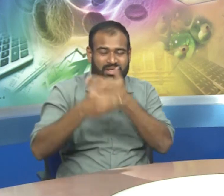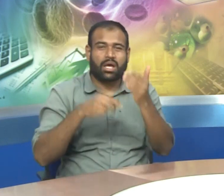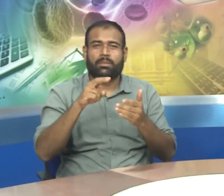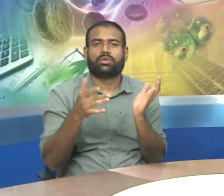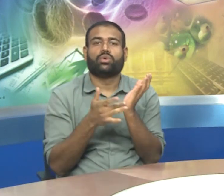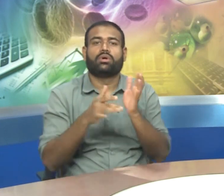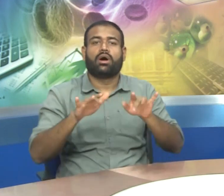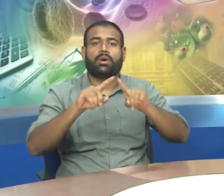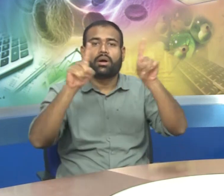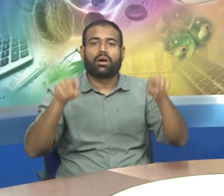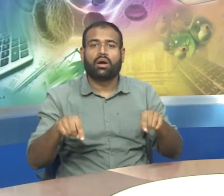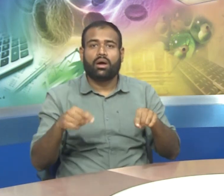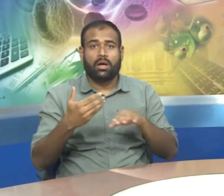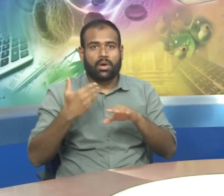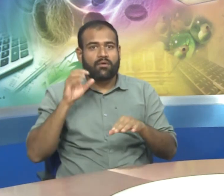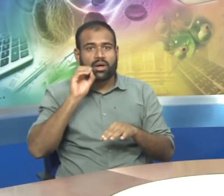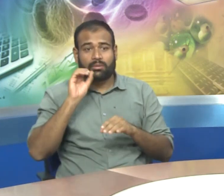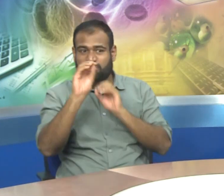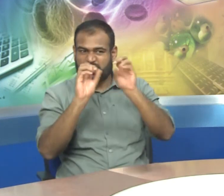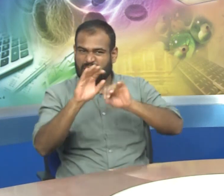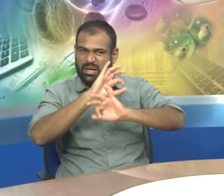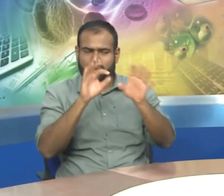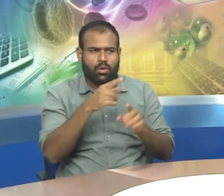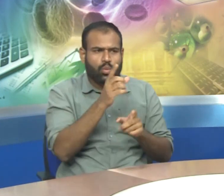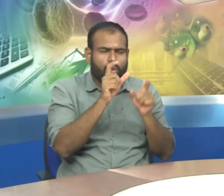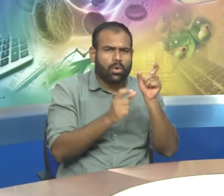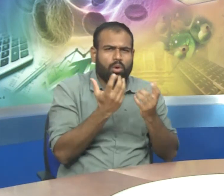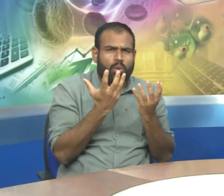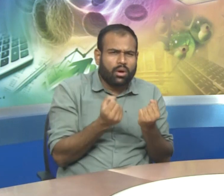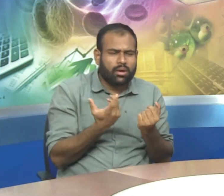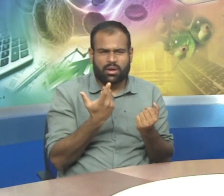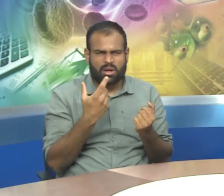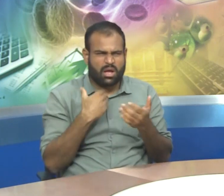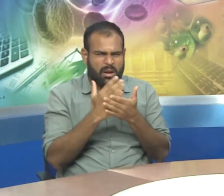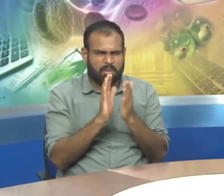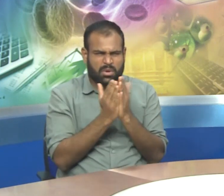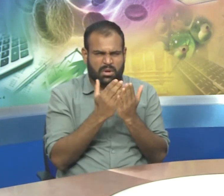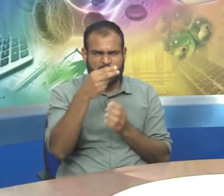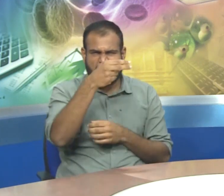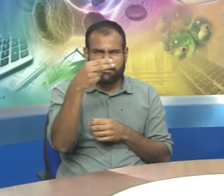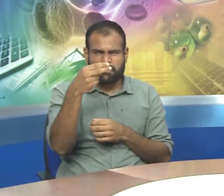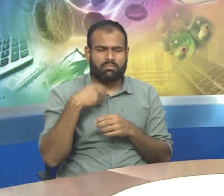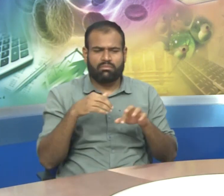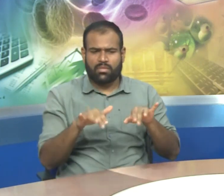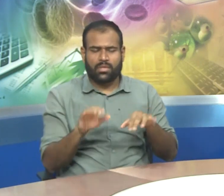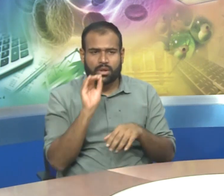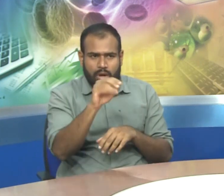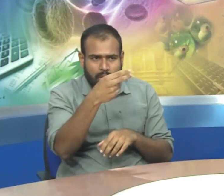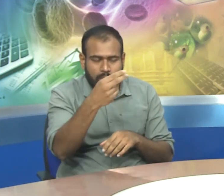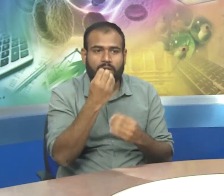Point 1 of reference services tells that it is a traditional service, and the point 1